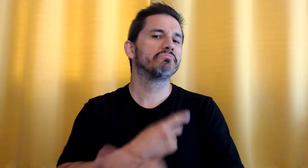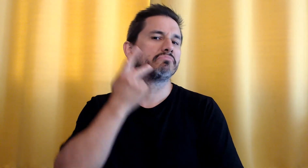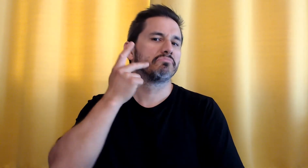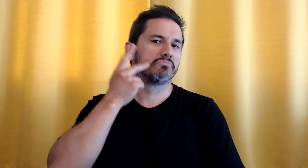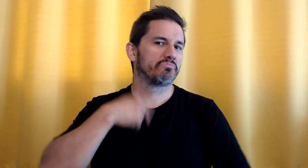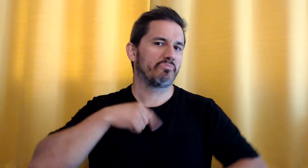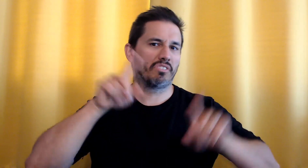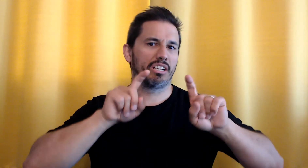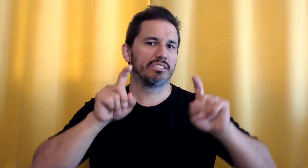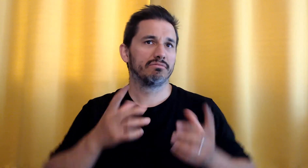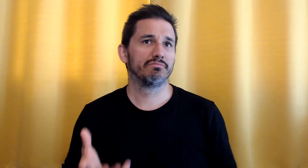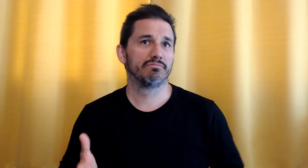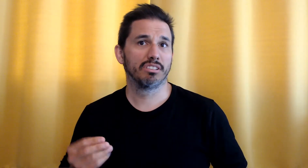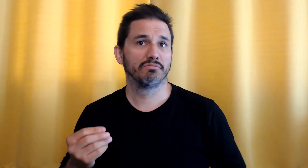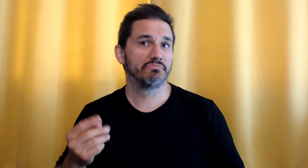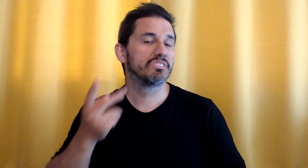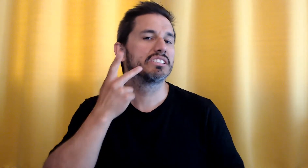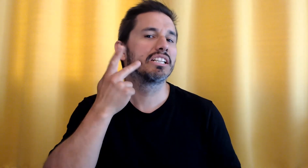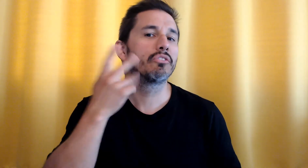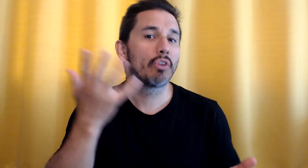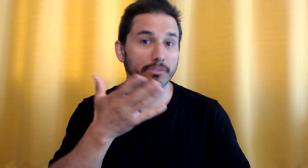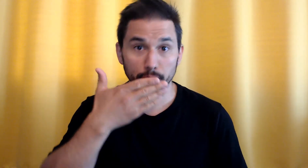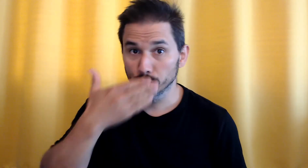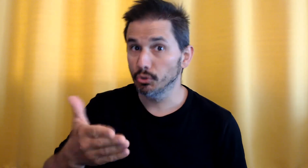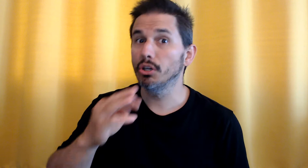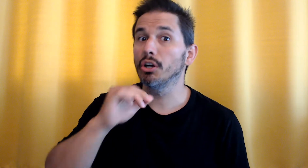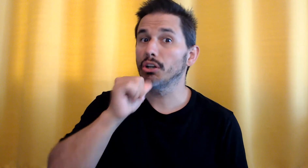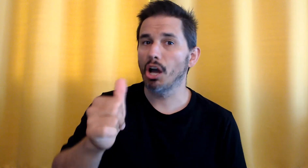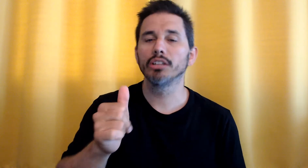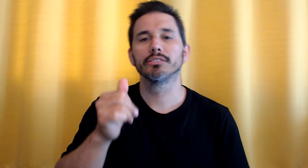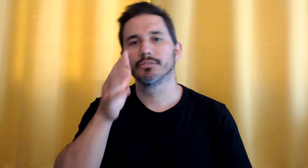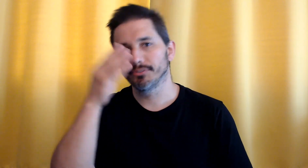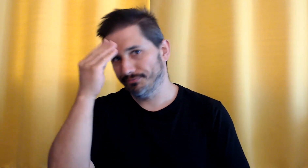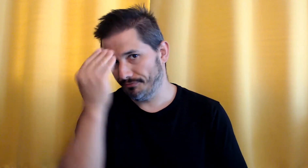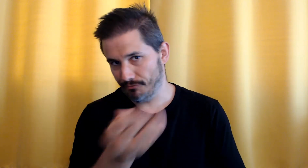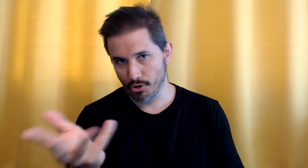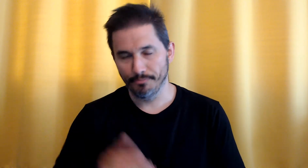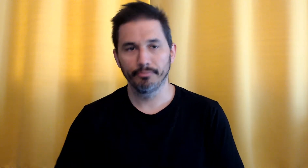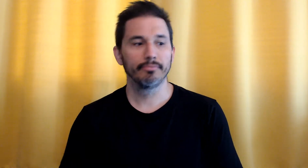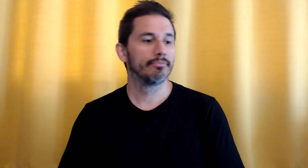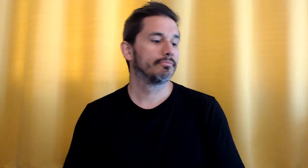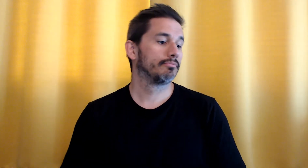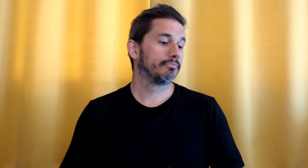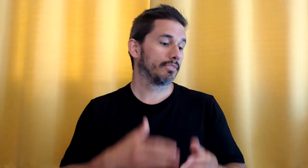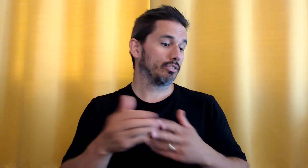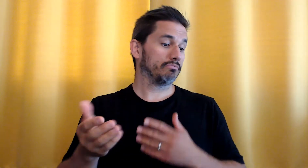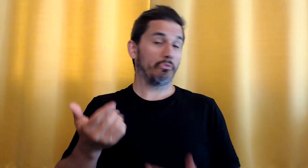I wanted to set up a test that tests multiple sensors at the same time, and then give you my verdict on this